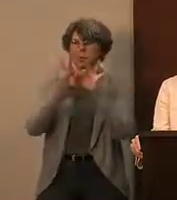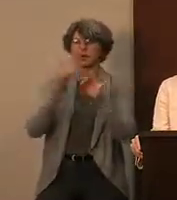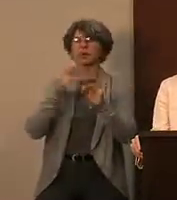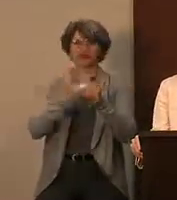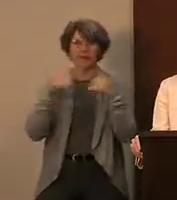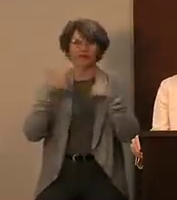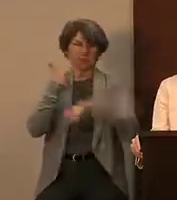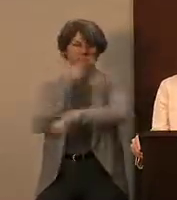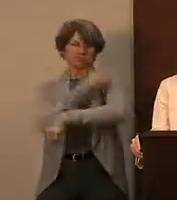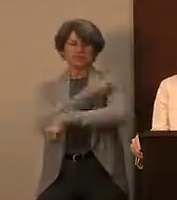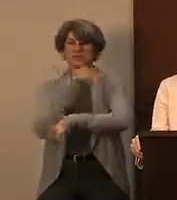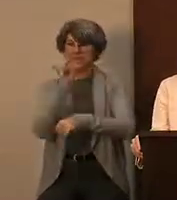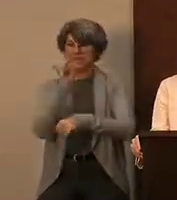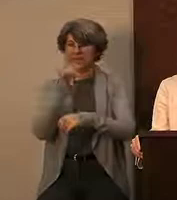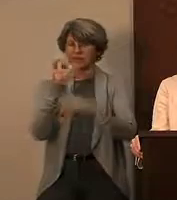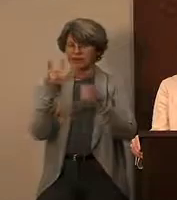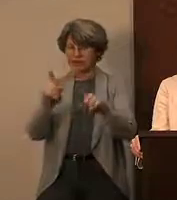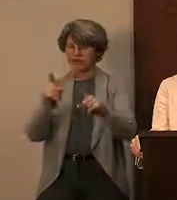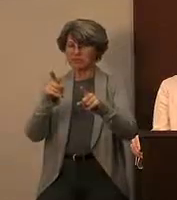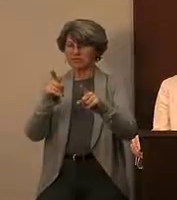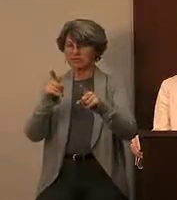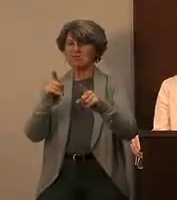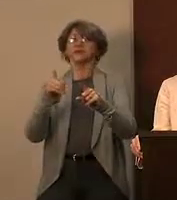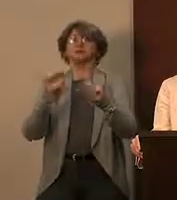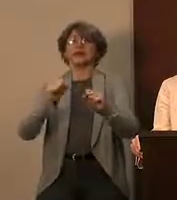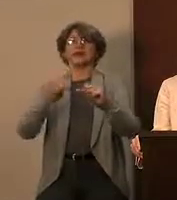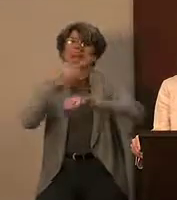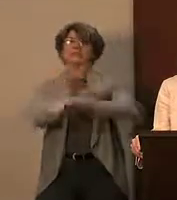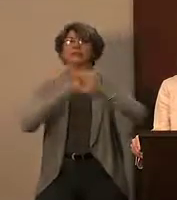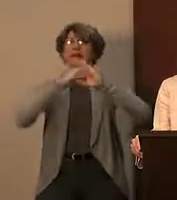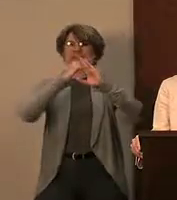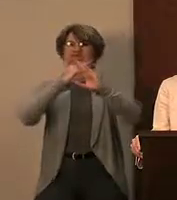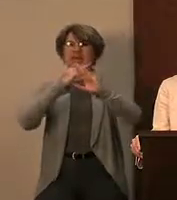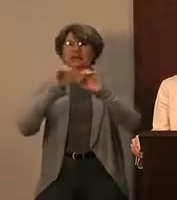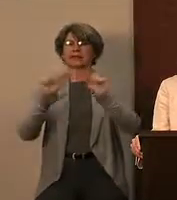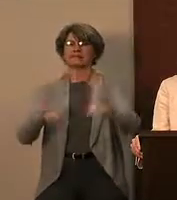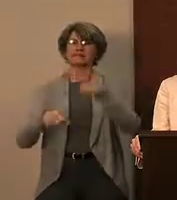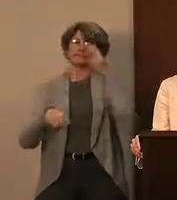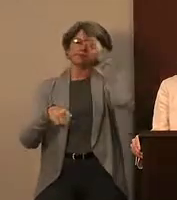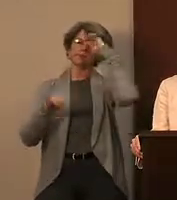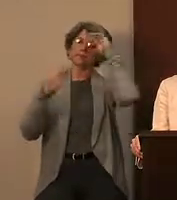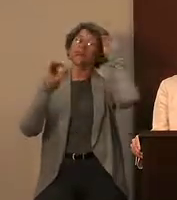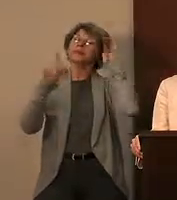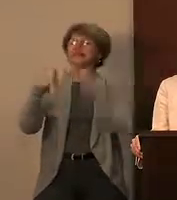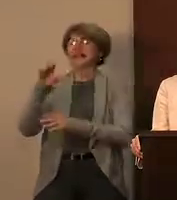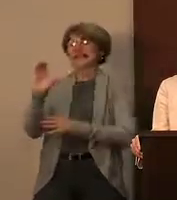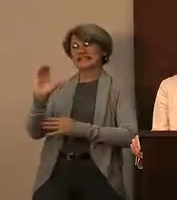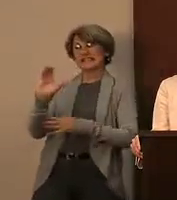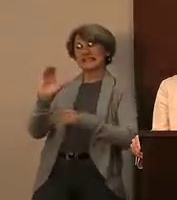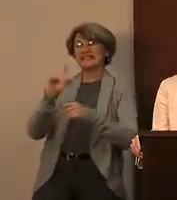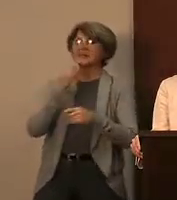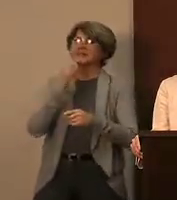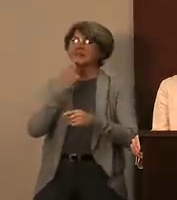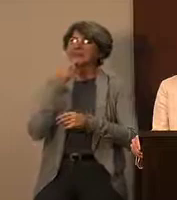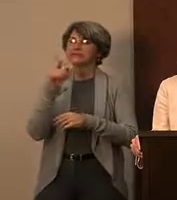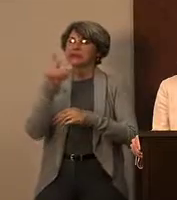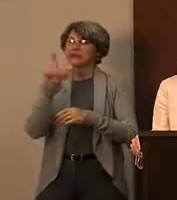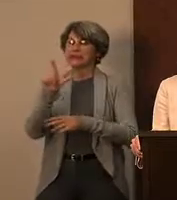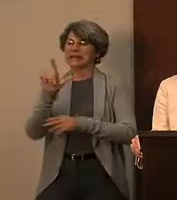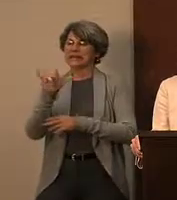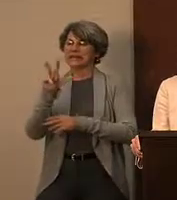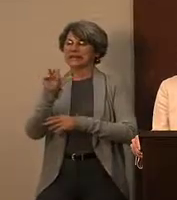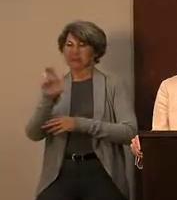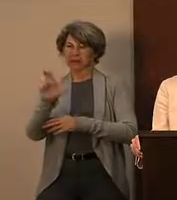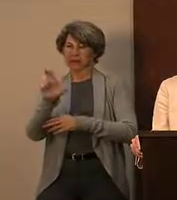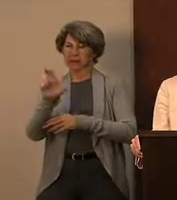if a person is exposed to prevent this. Hepatitis C is a very serious liver disease with many symptoms similar to